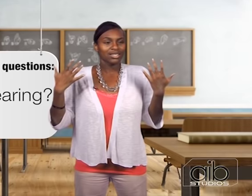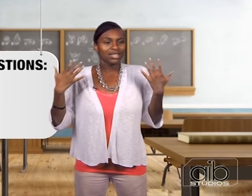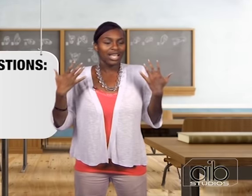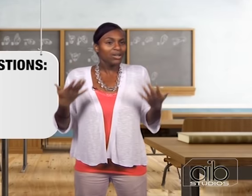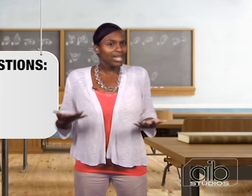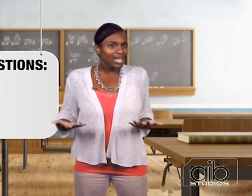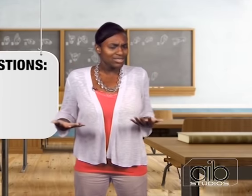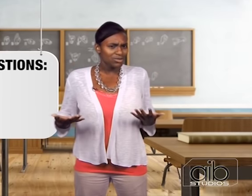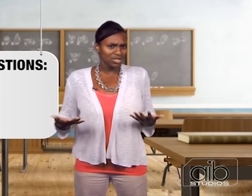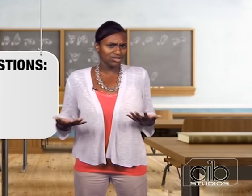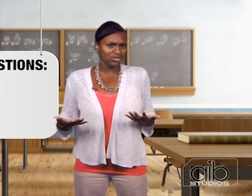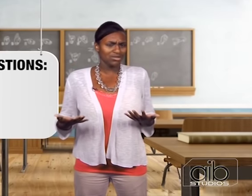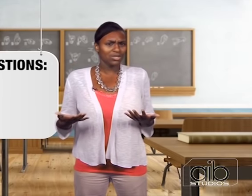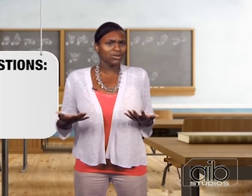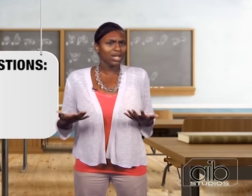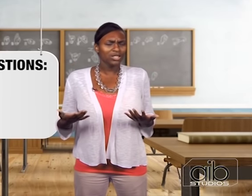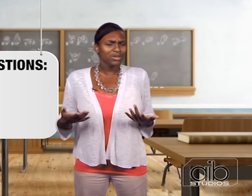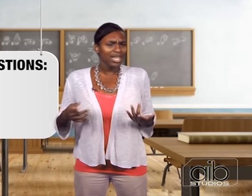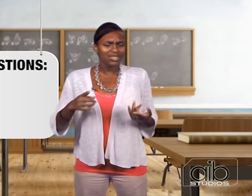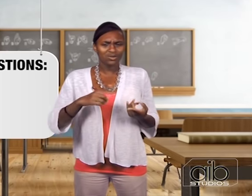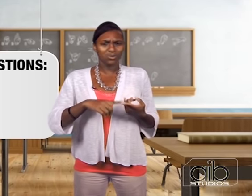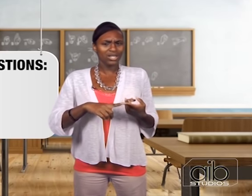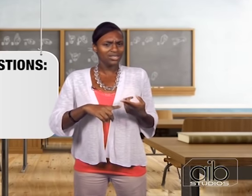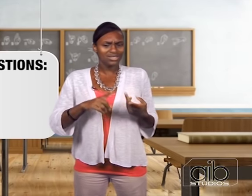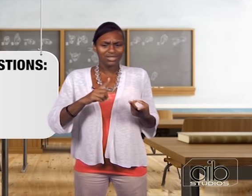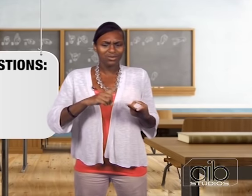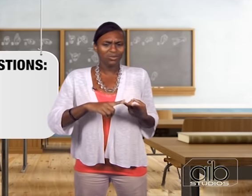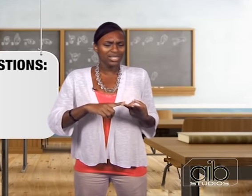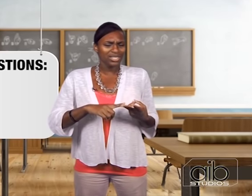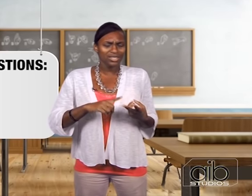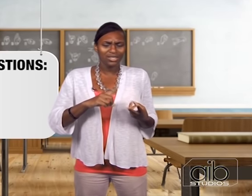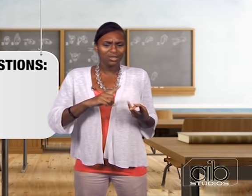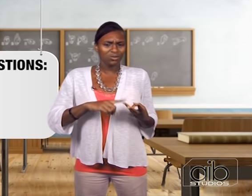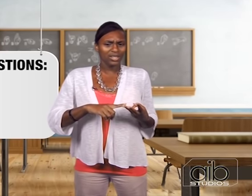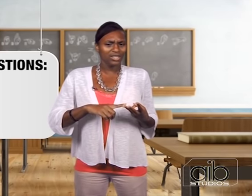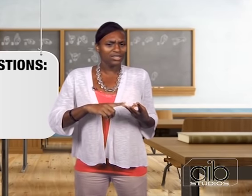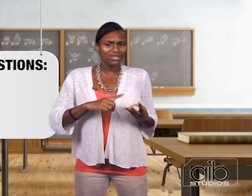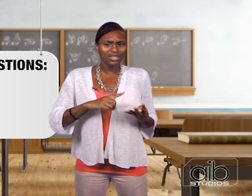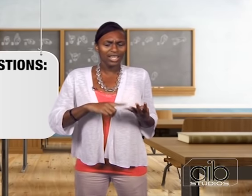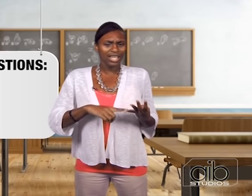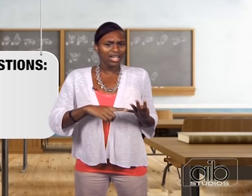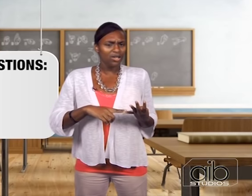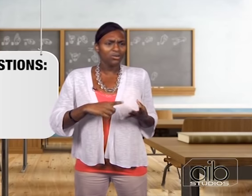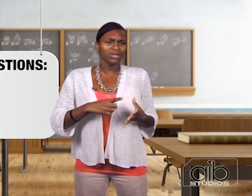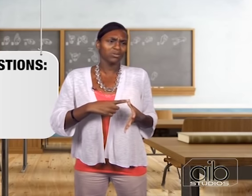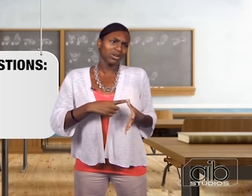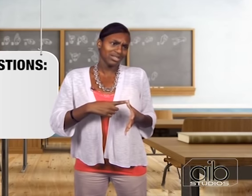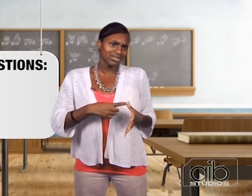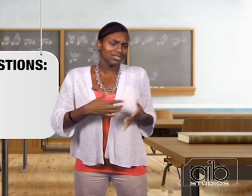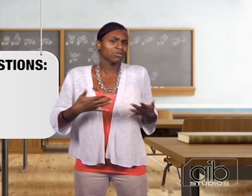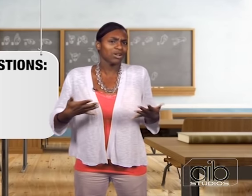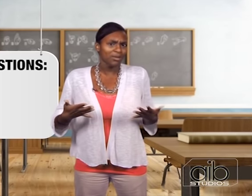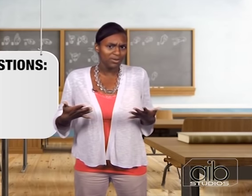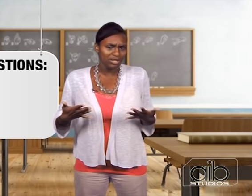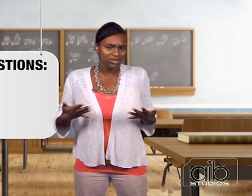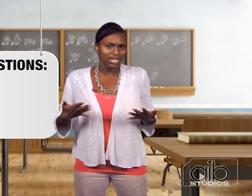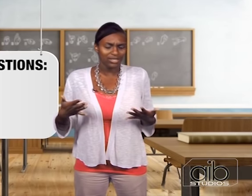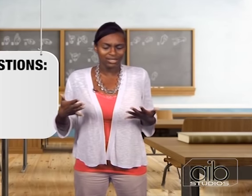how to ask a question. So how do we ask what, when, where, how, and what? You're probably wondering how to